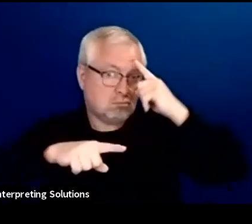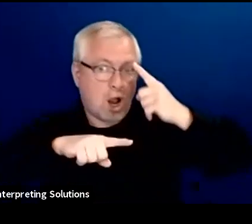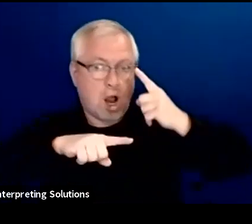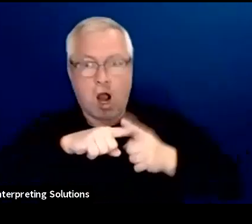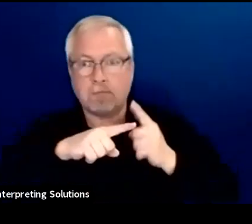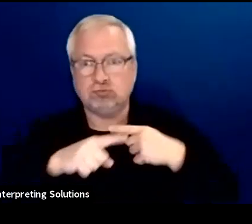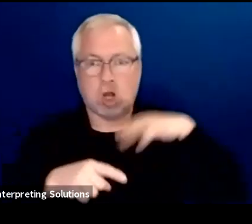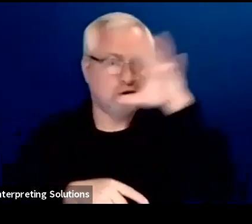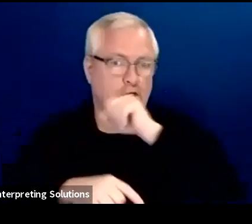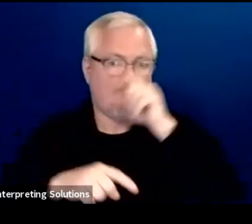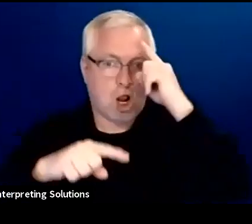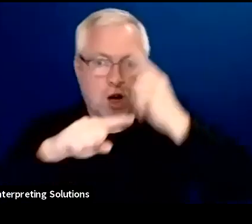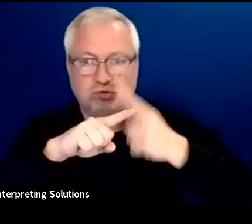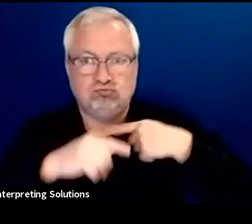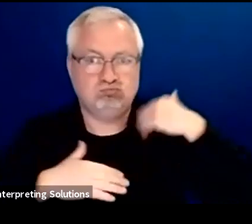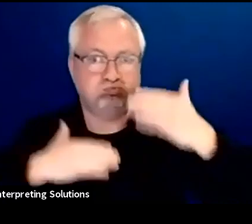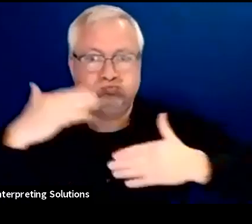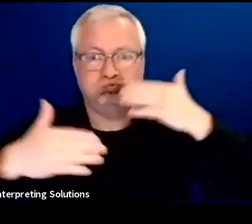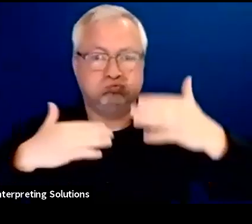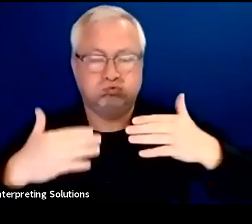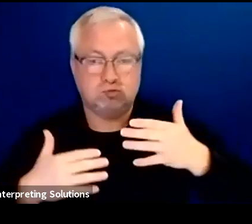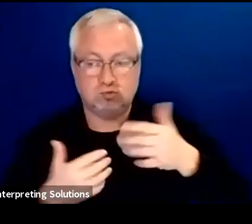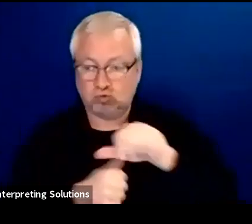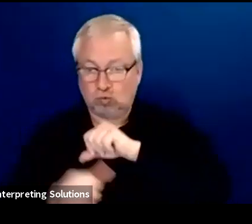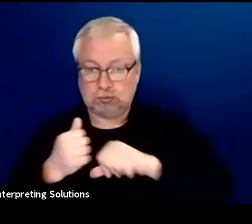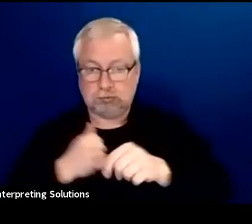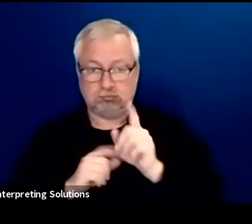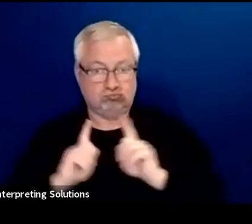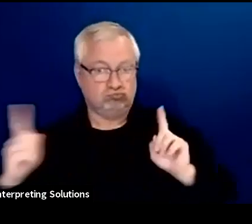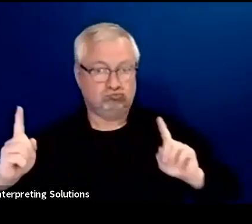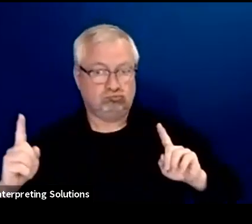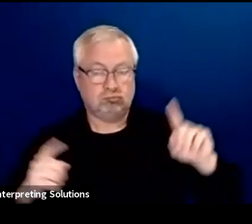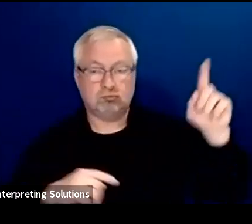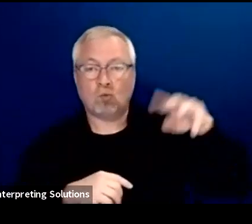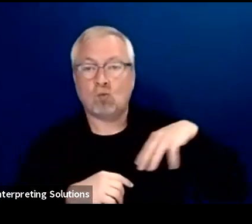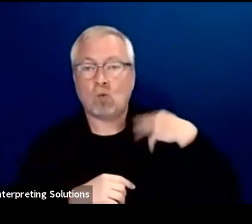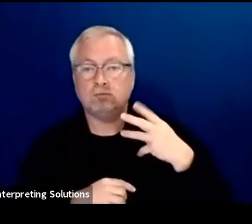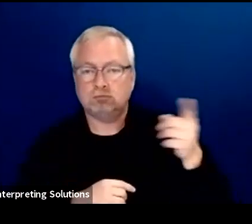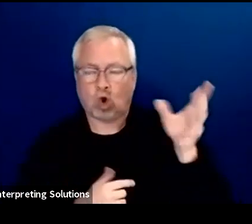distancing, that Washington model assumes a level of